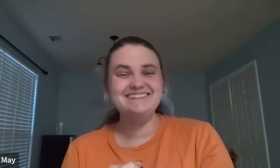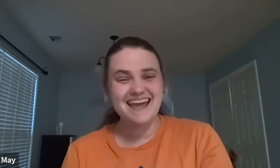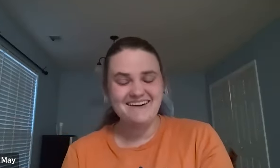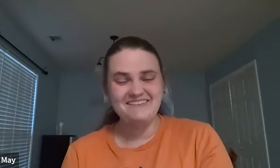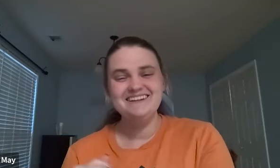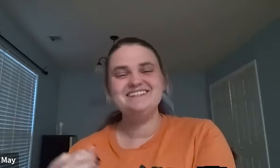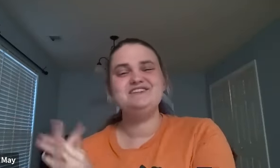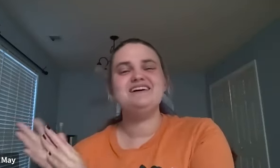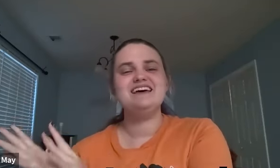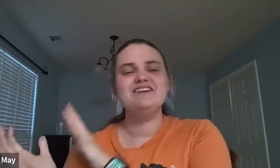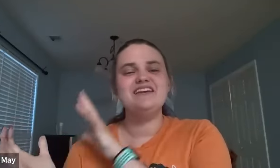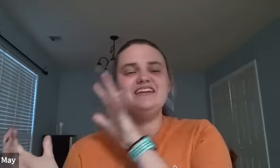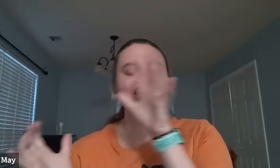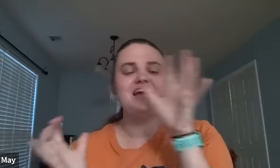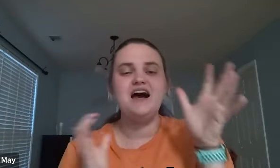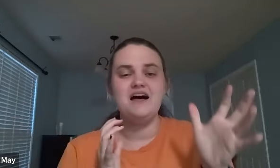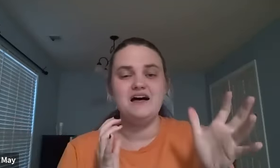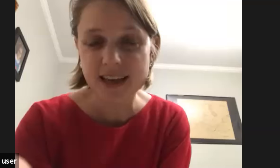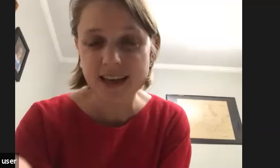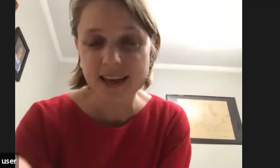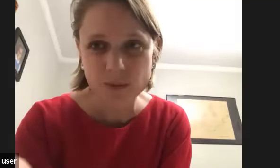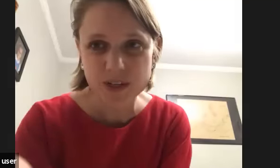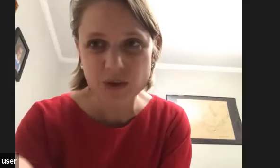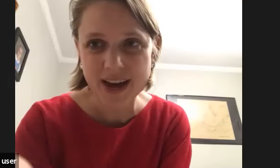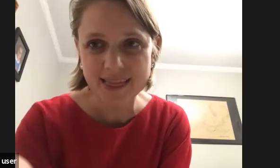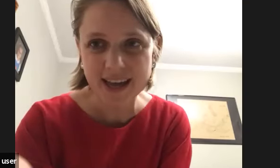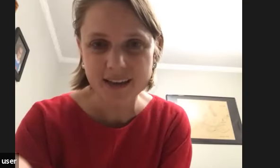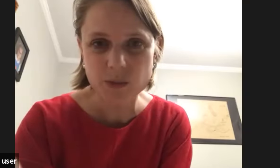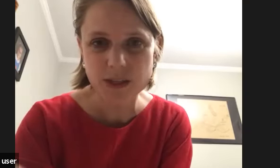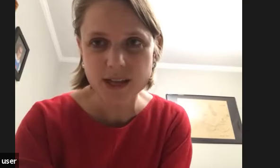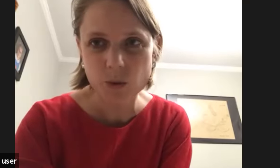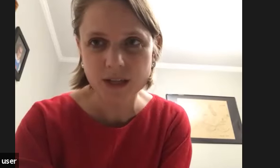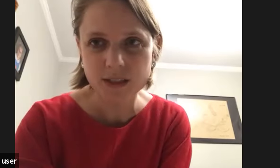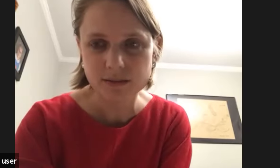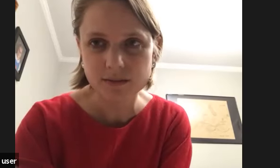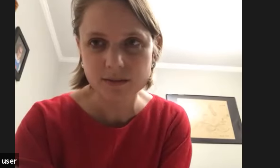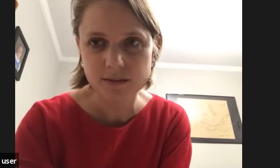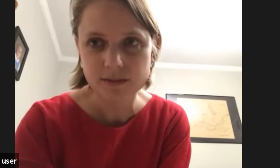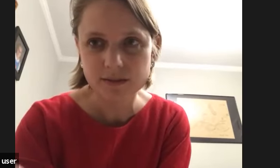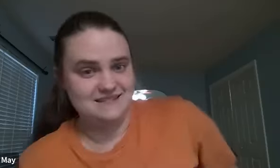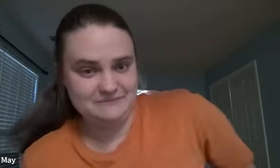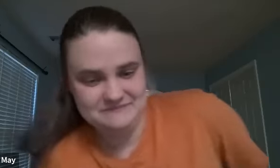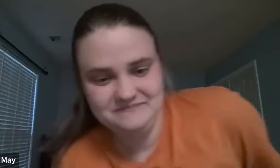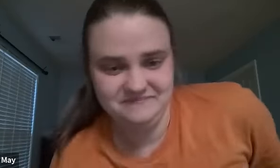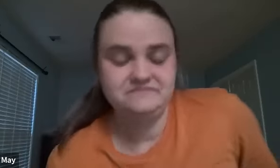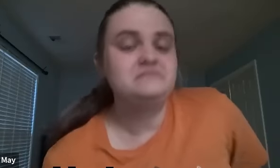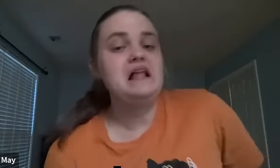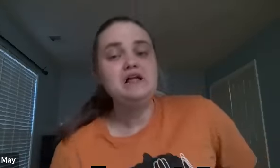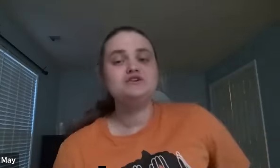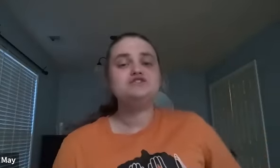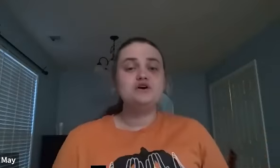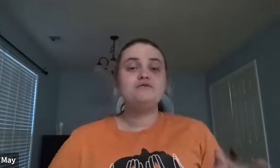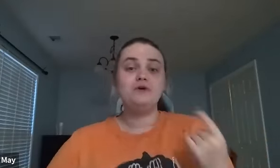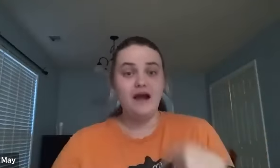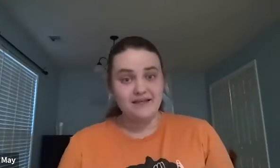now, do you guys have any? Sorry, can you do I like as well as I want? Yes. So for I